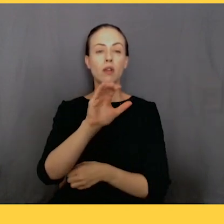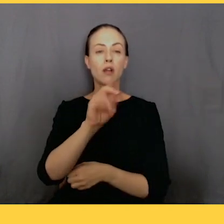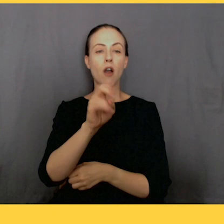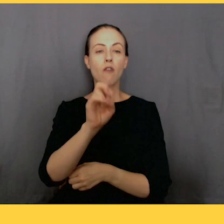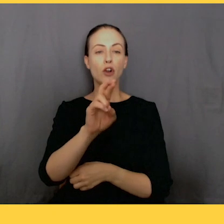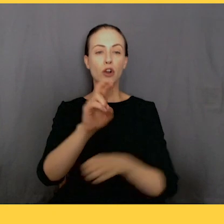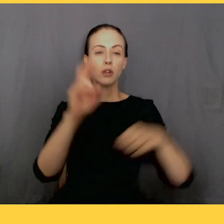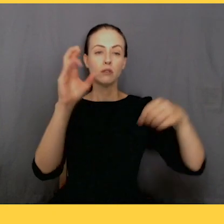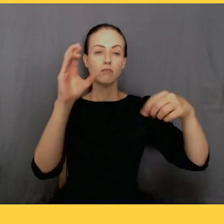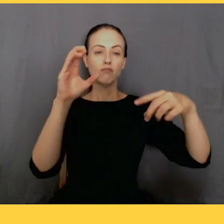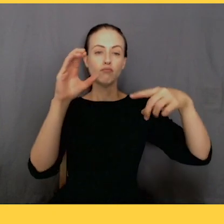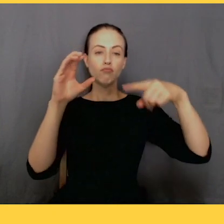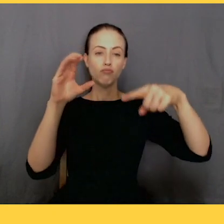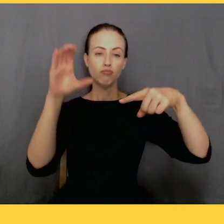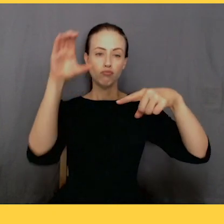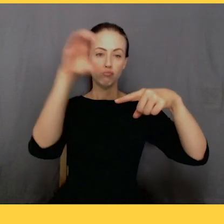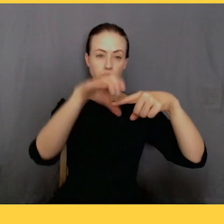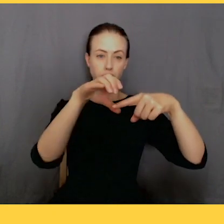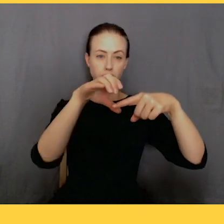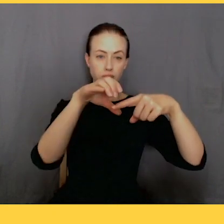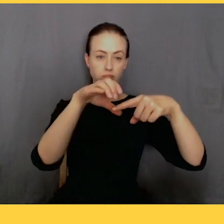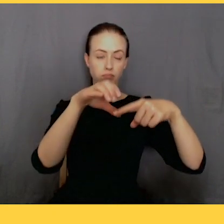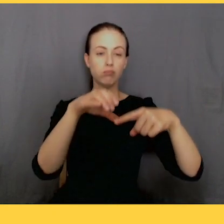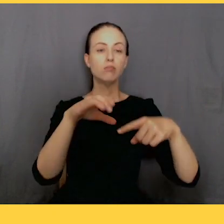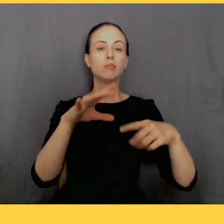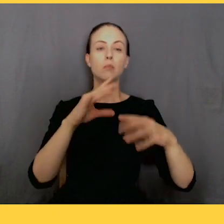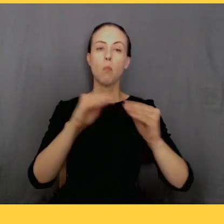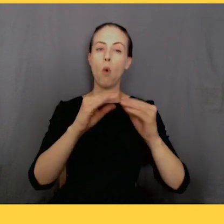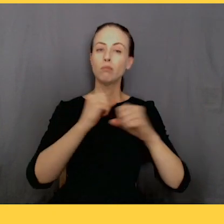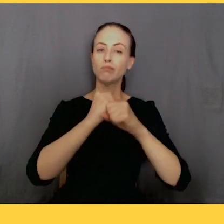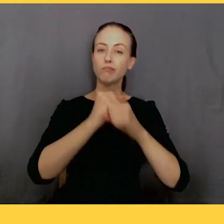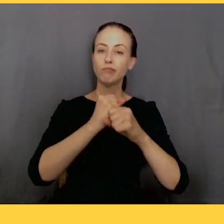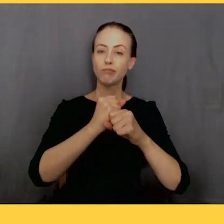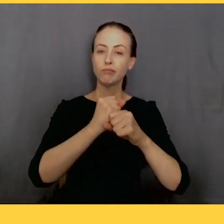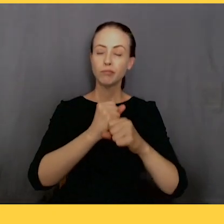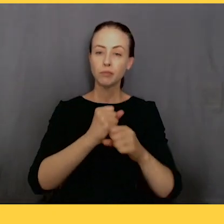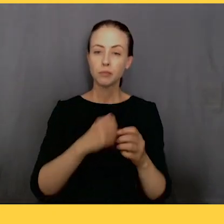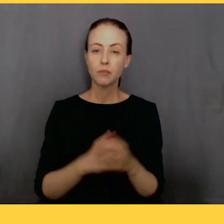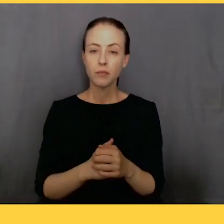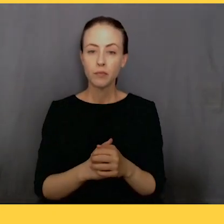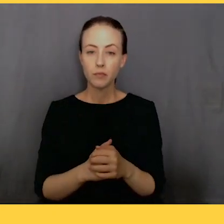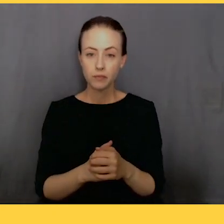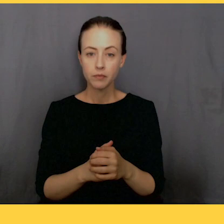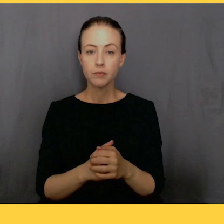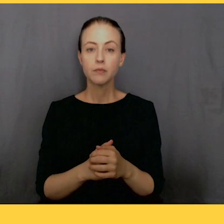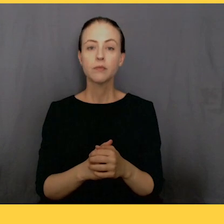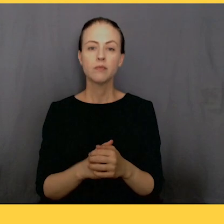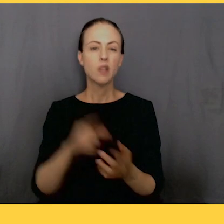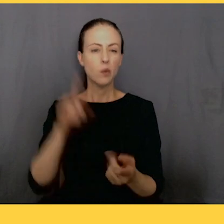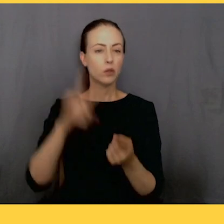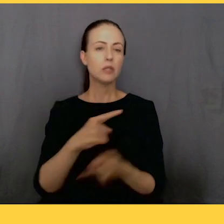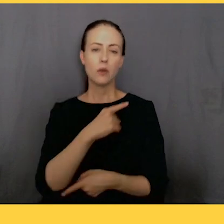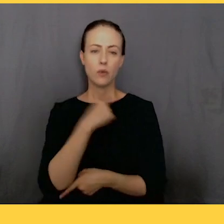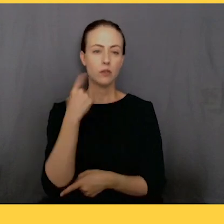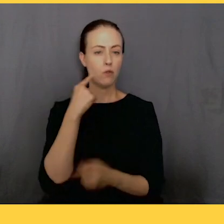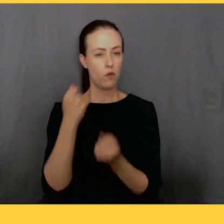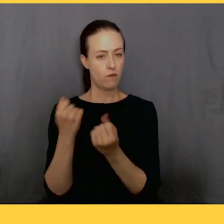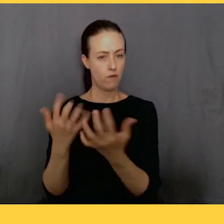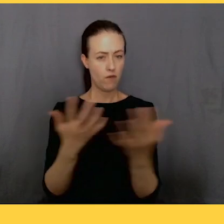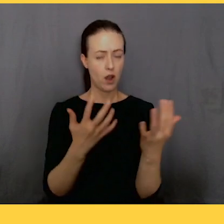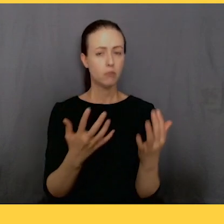than 3,000 locations to help reduce wildfire risk. As you can see on this chart, so far we have